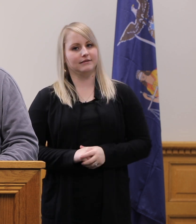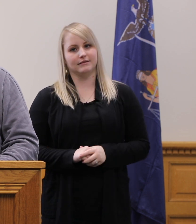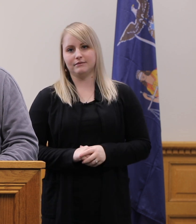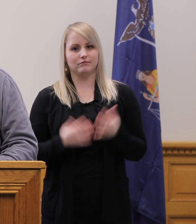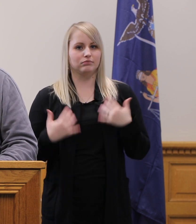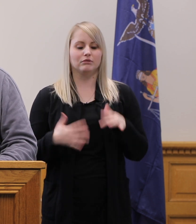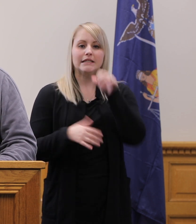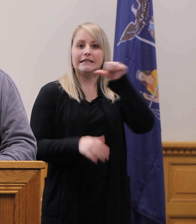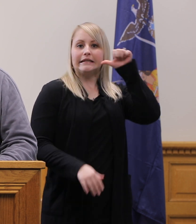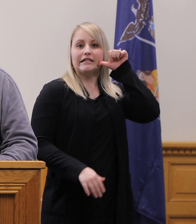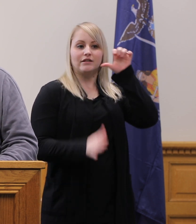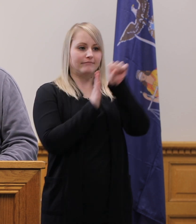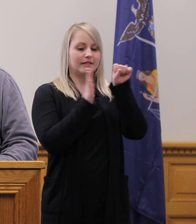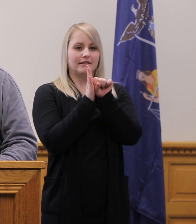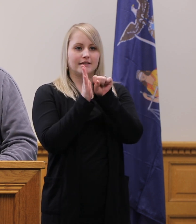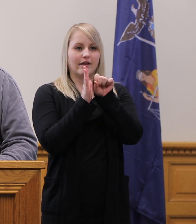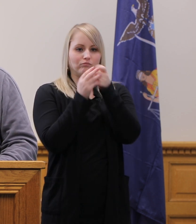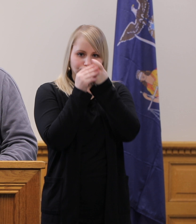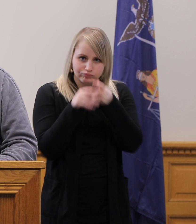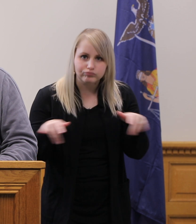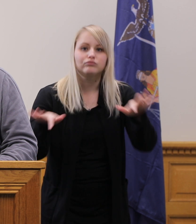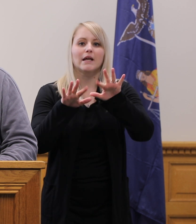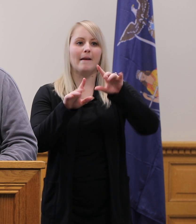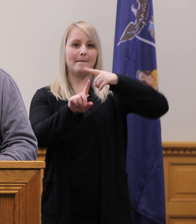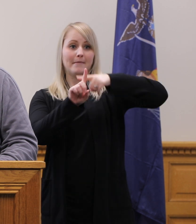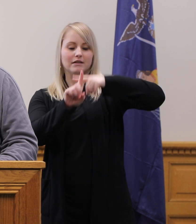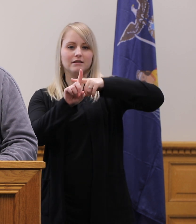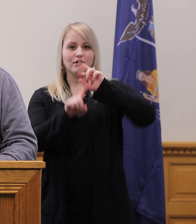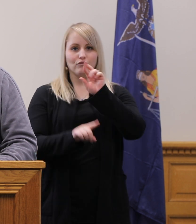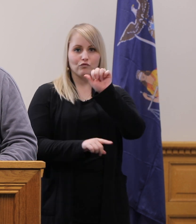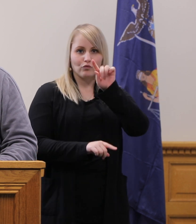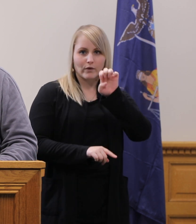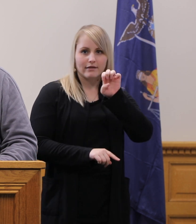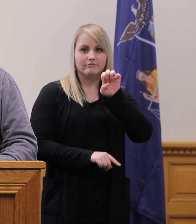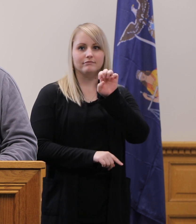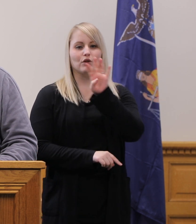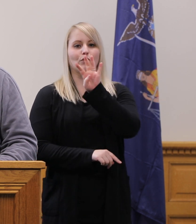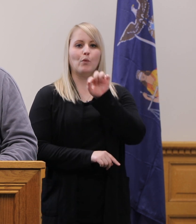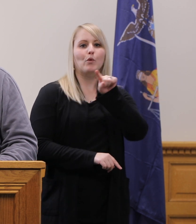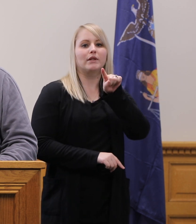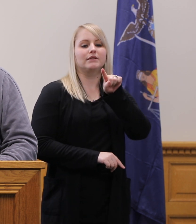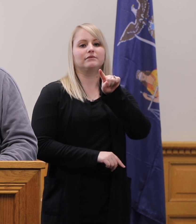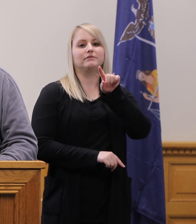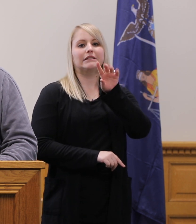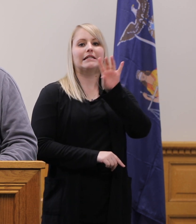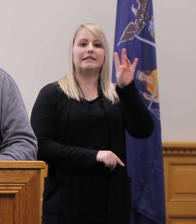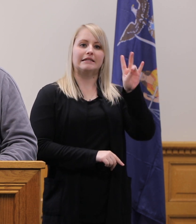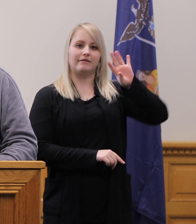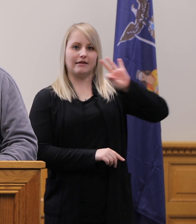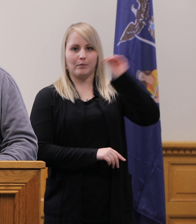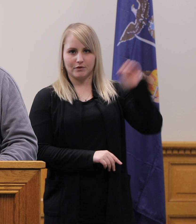Yesterday, the statewide positivity rate was 4.79%, but here in Oswego County it is